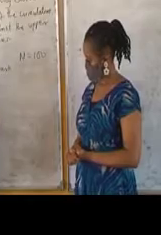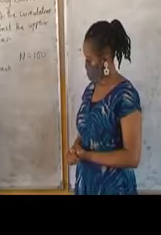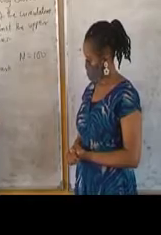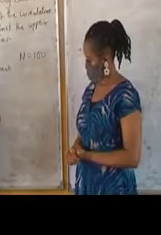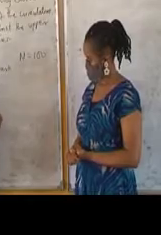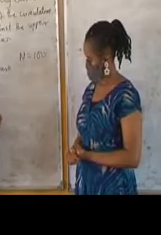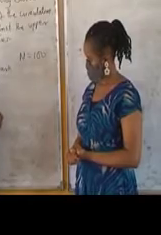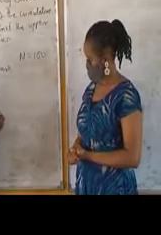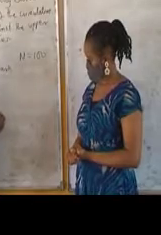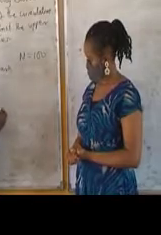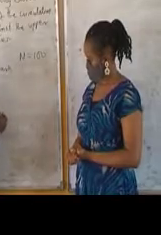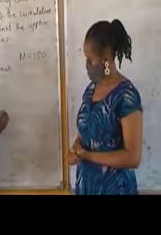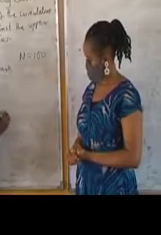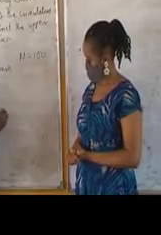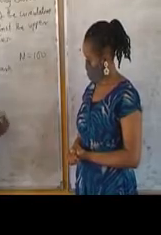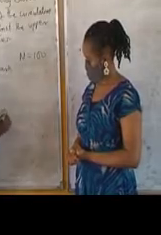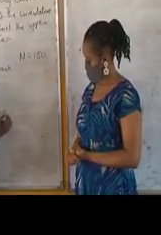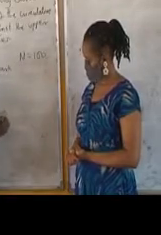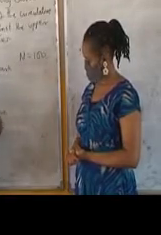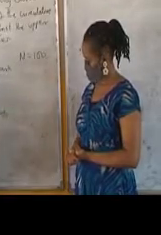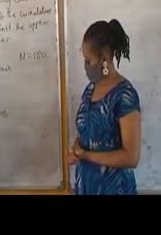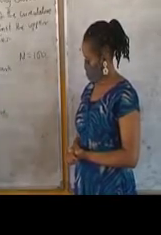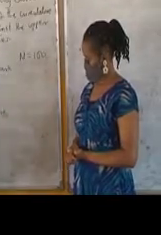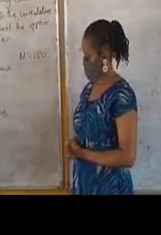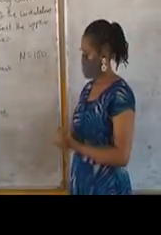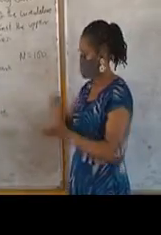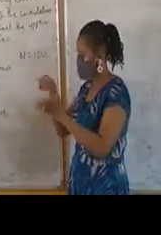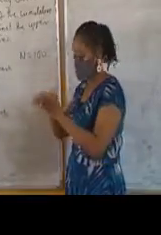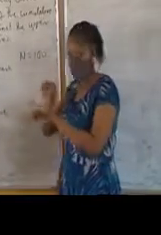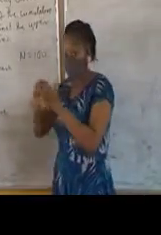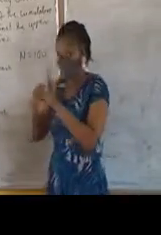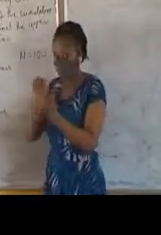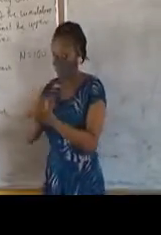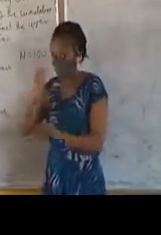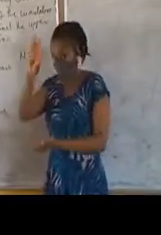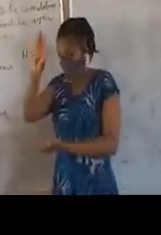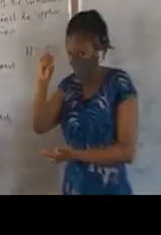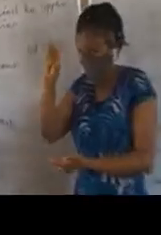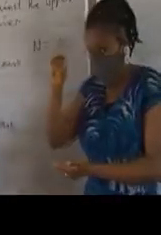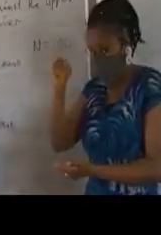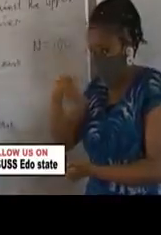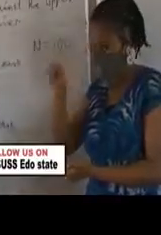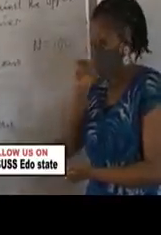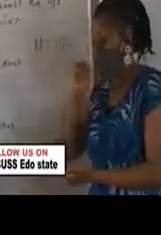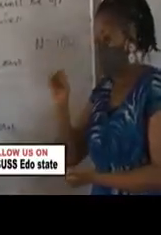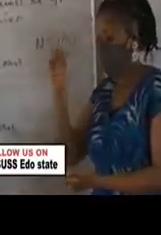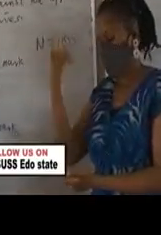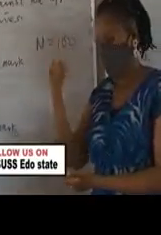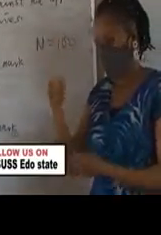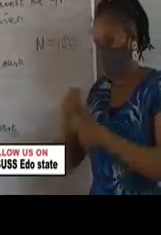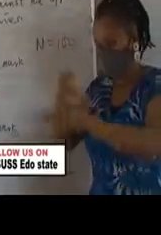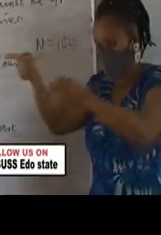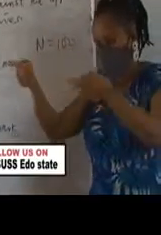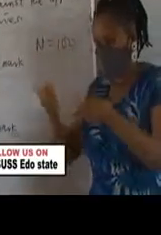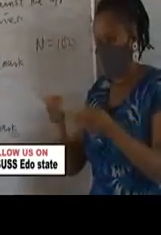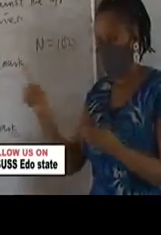The 50th mark. So this 50th mark is only telling you the position